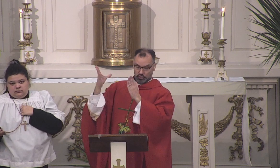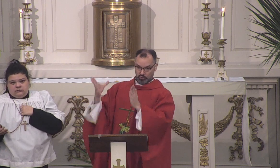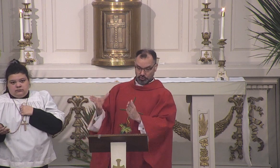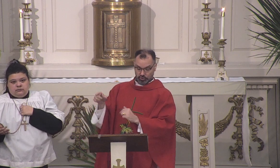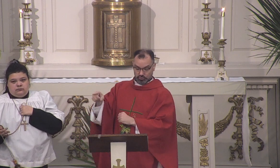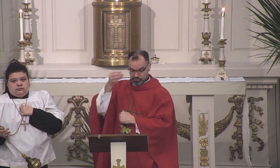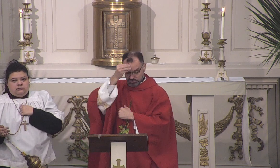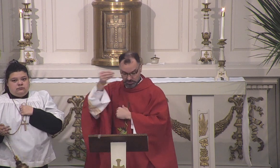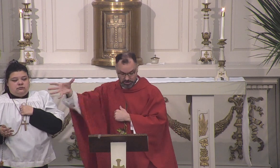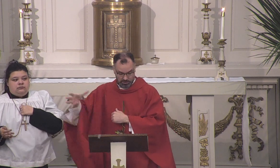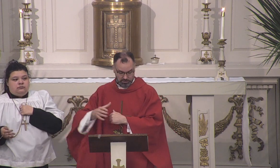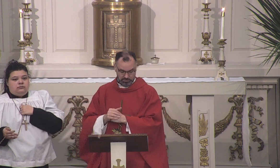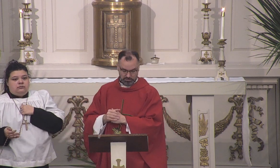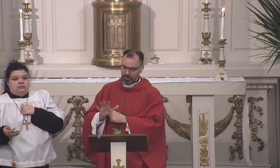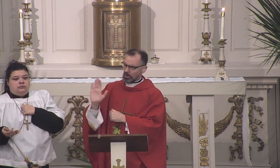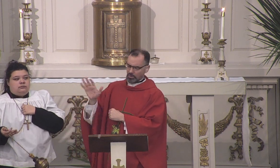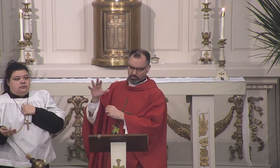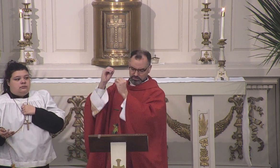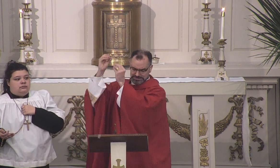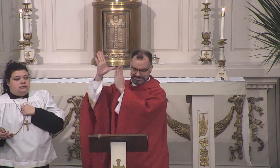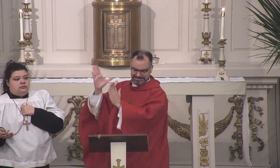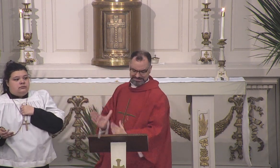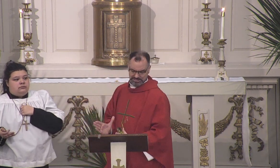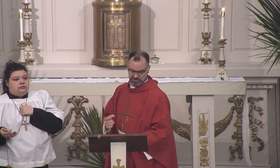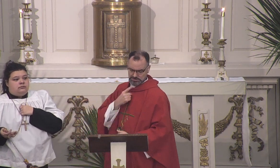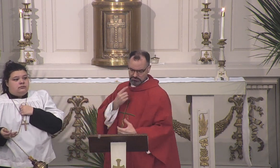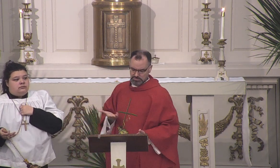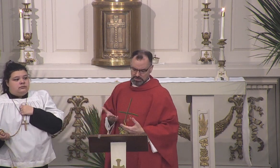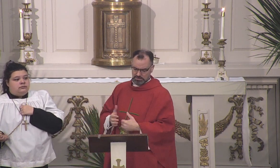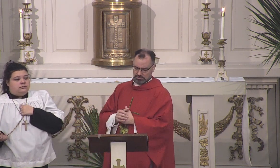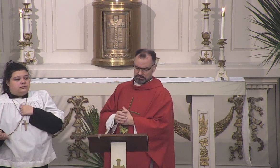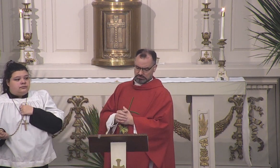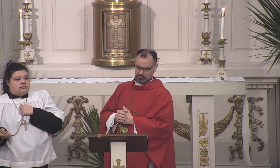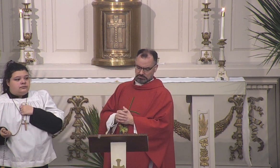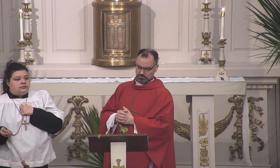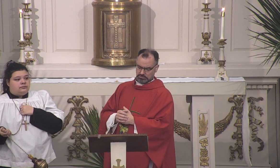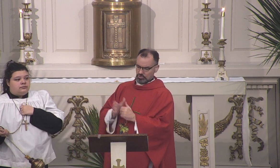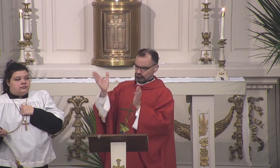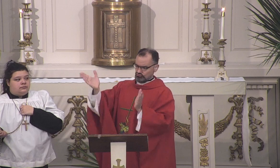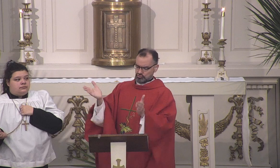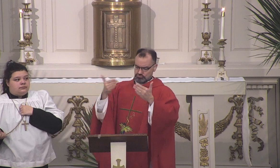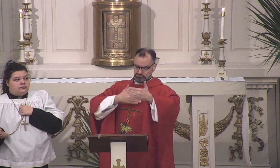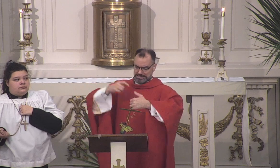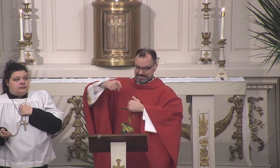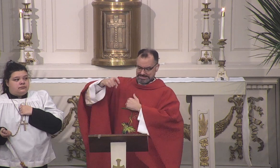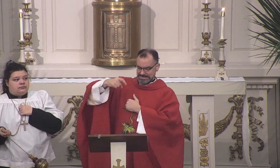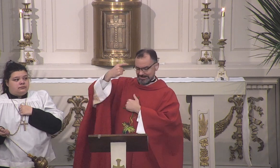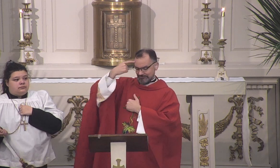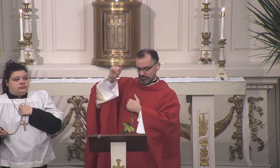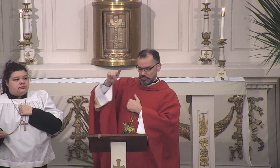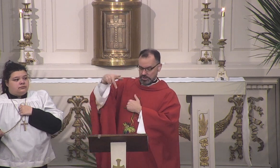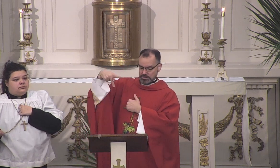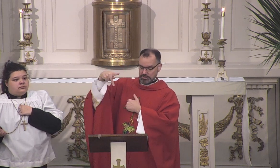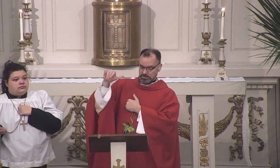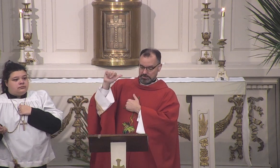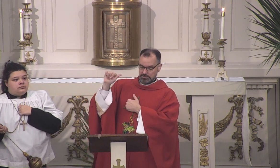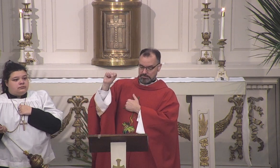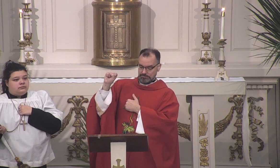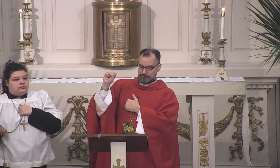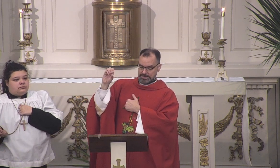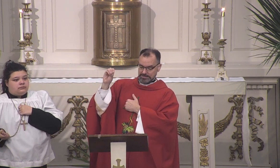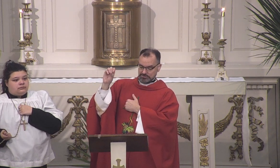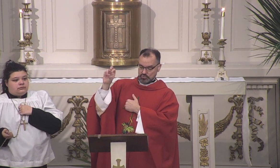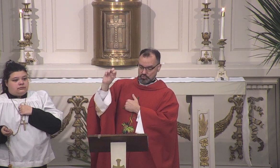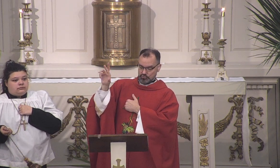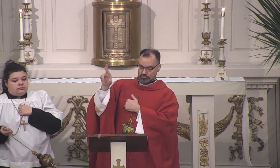'The teacher says, where is my guest room where I may eat the Passover with my